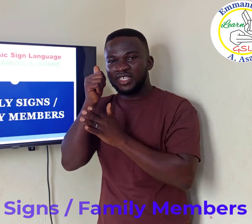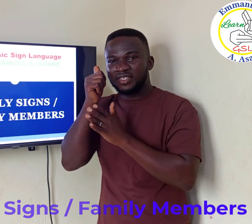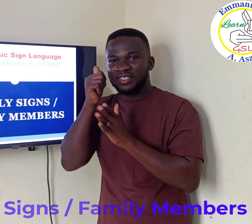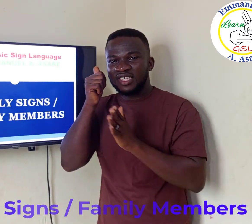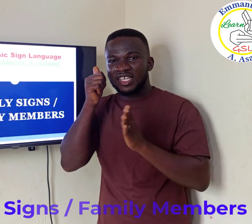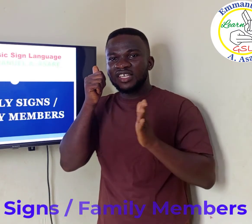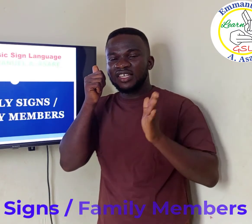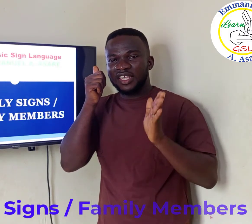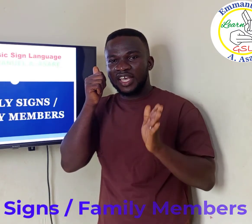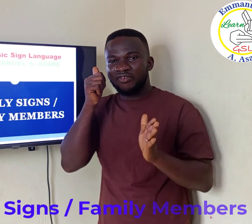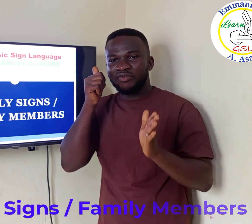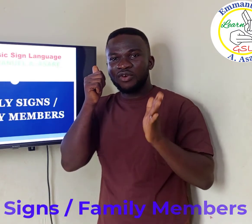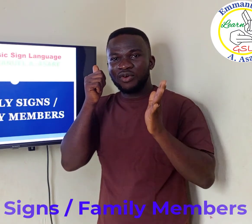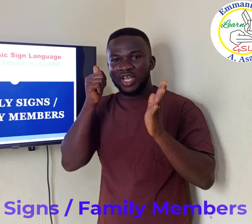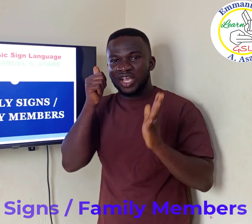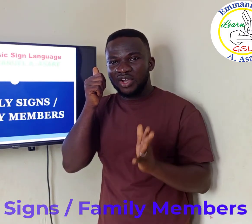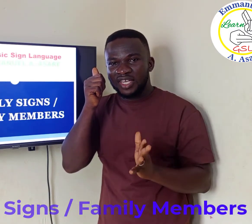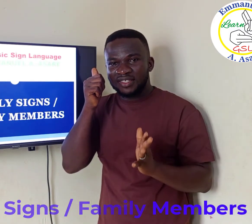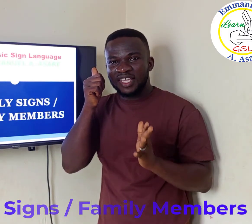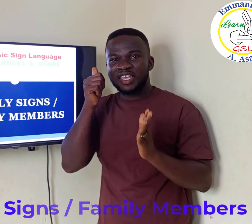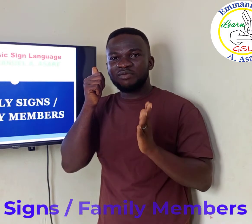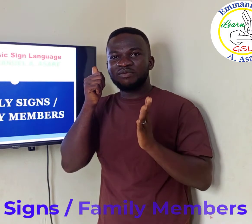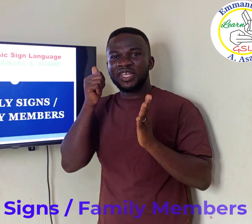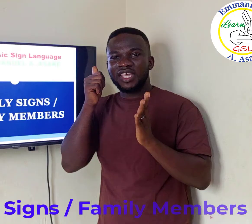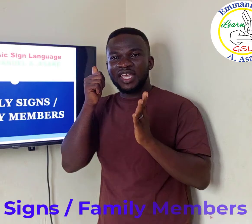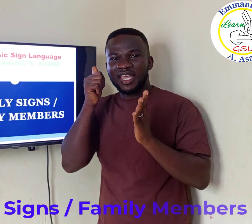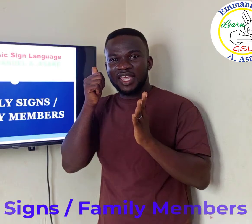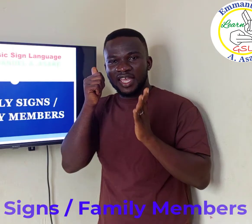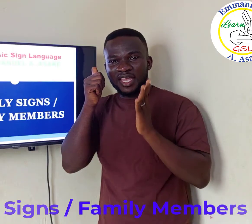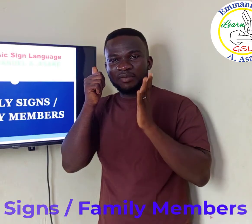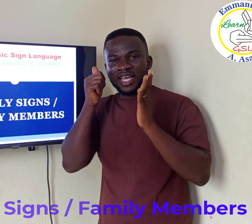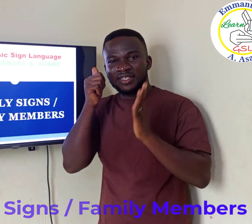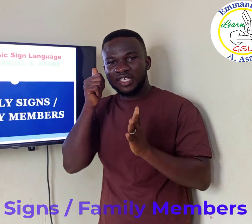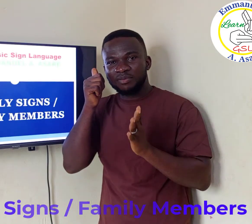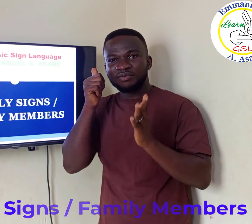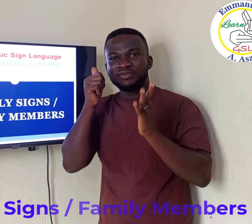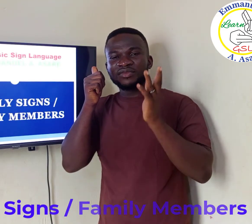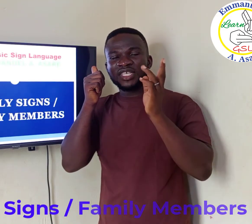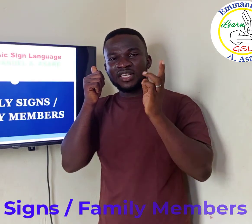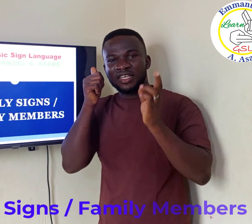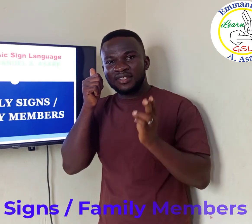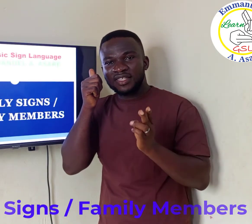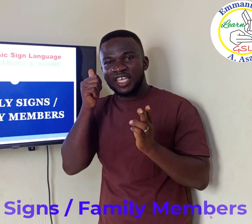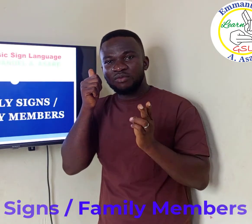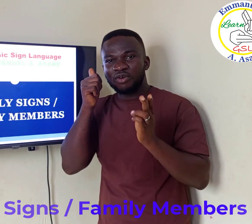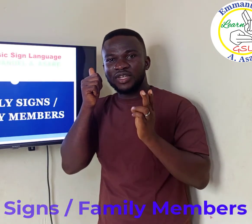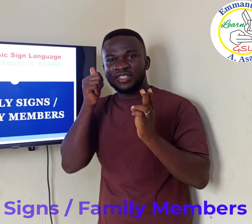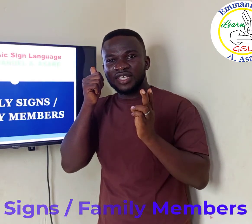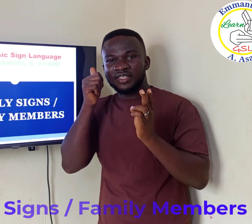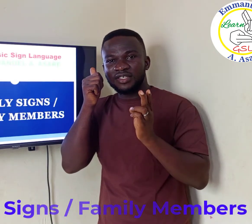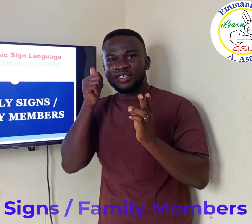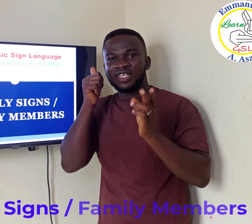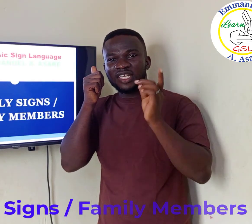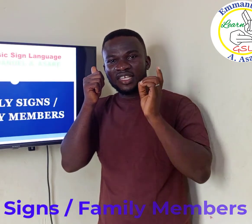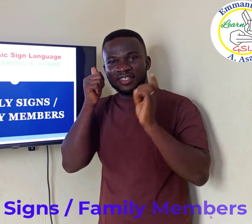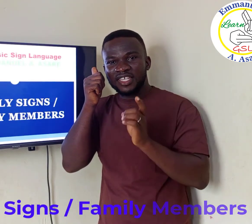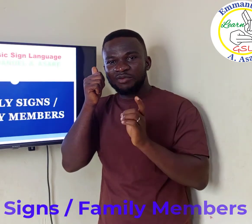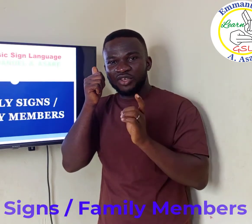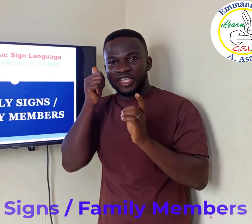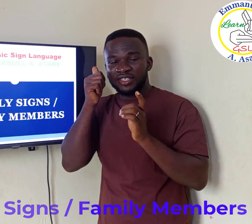parameters, they have the same hand shape, the same orientation, the same